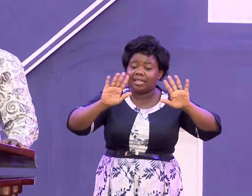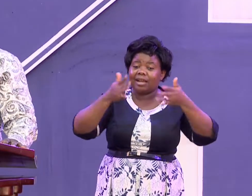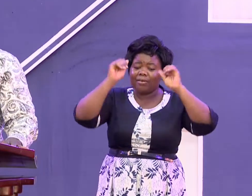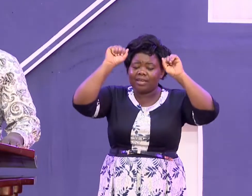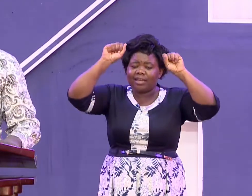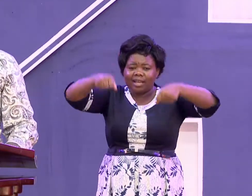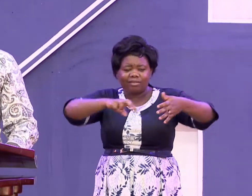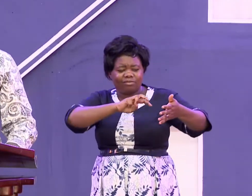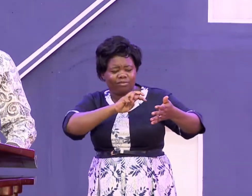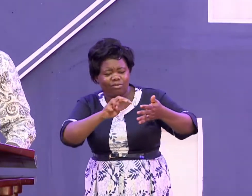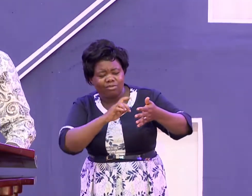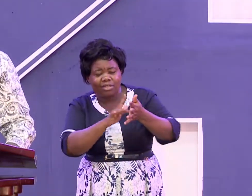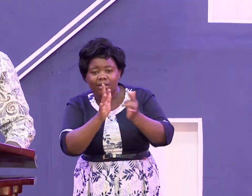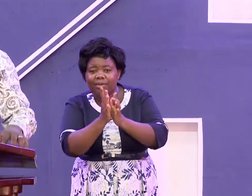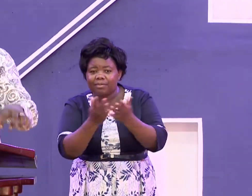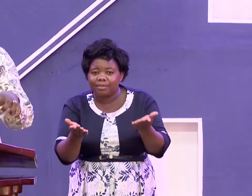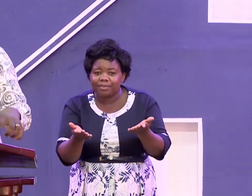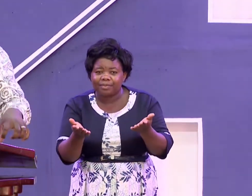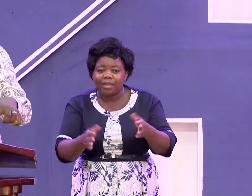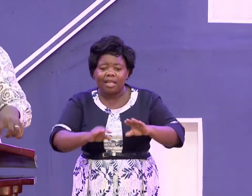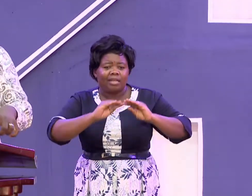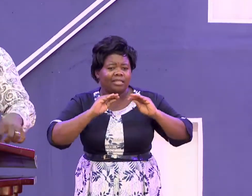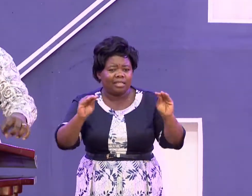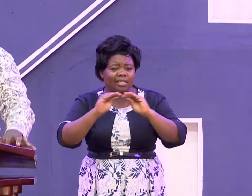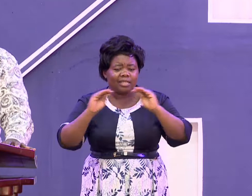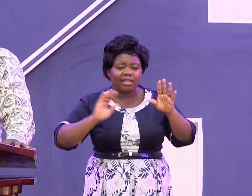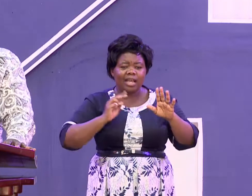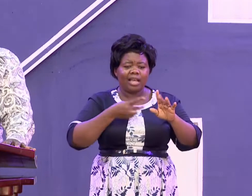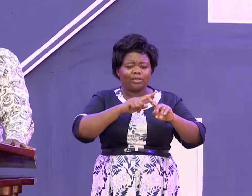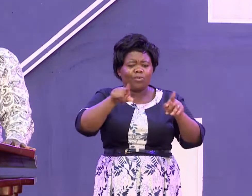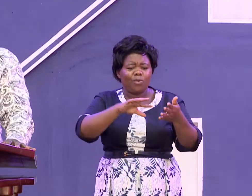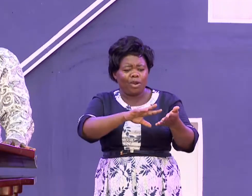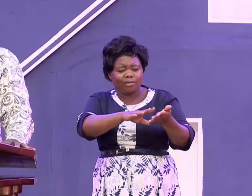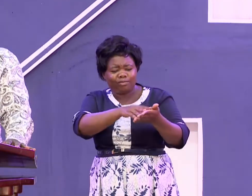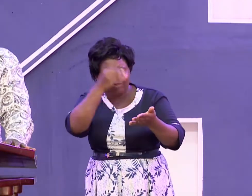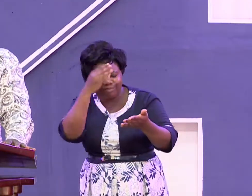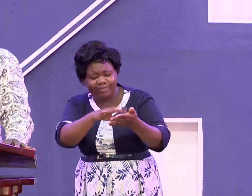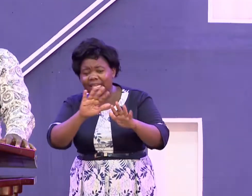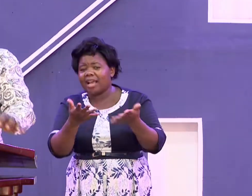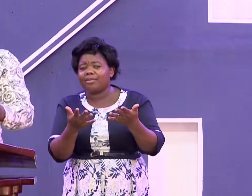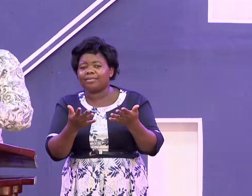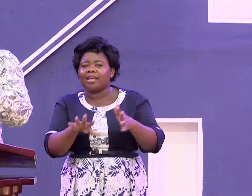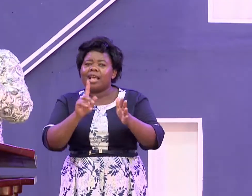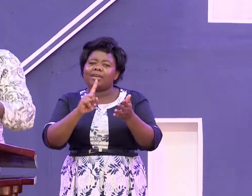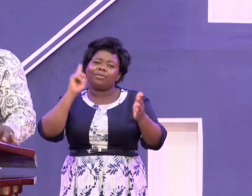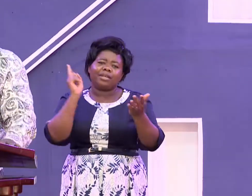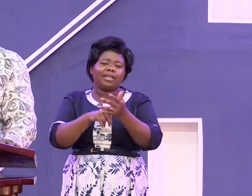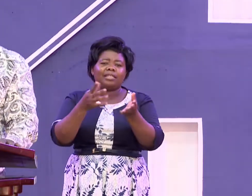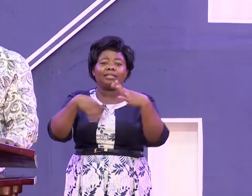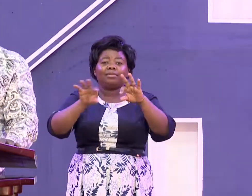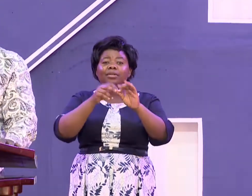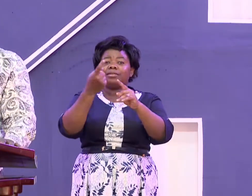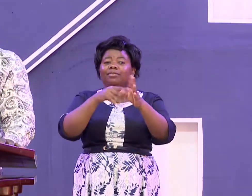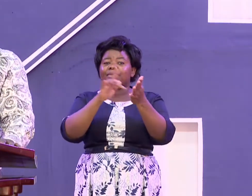We are reading, studying about the Bible. Ngatuyigiriza tujisoma tutya. Teaching us, how do we read the Bible? Tujiganyulwamu tutya. How